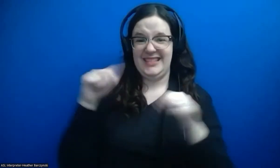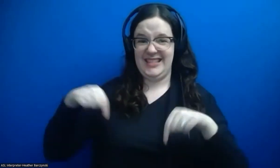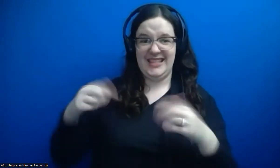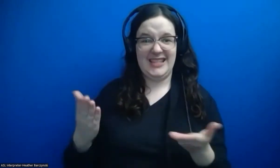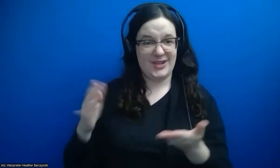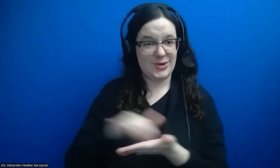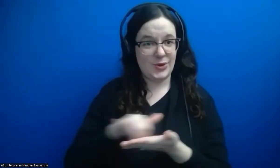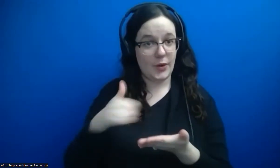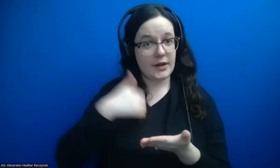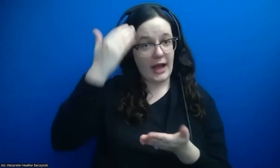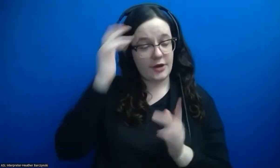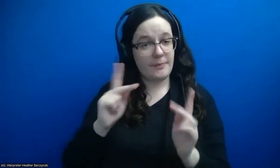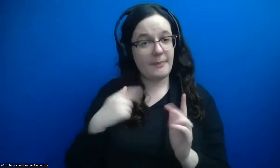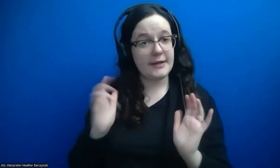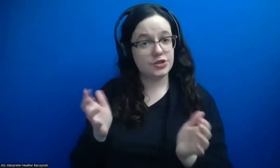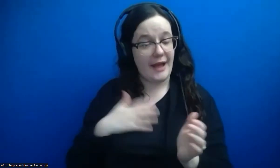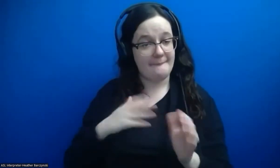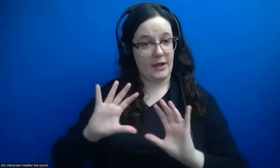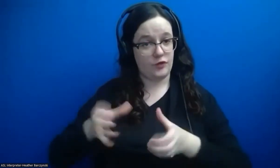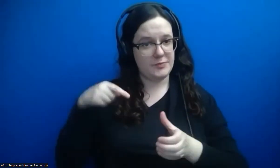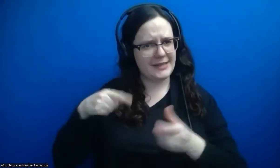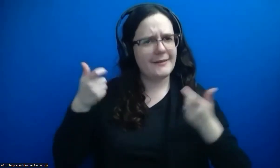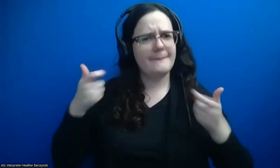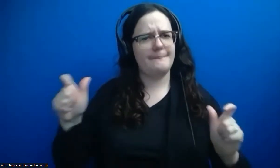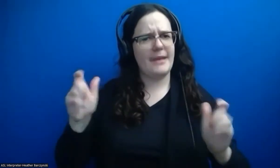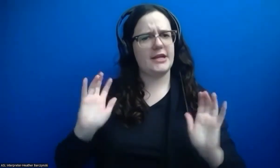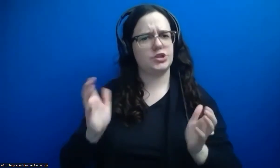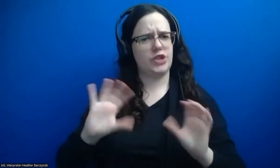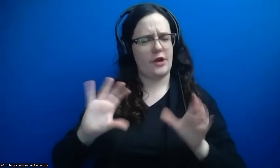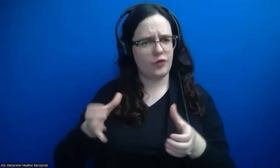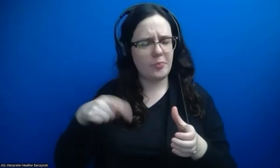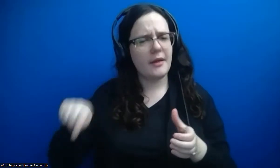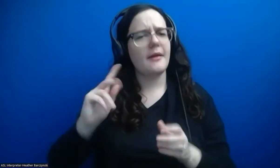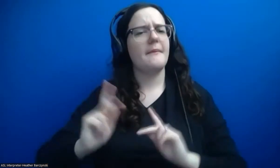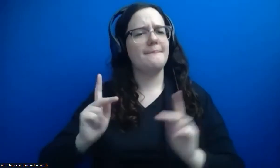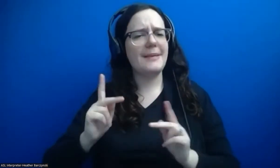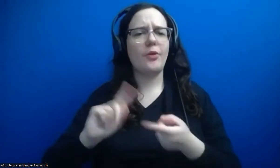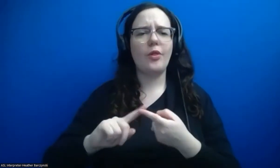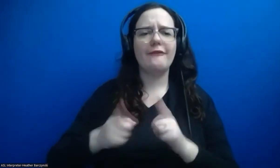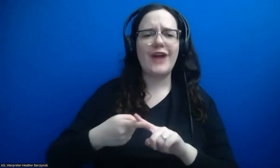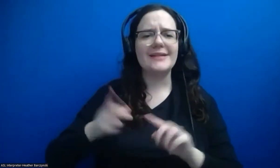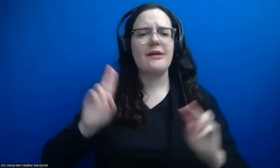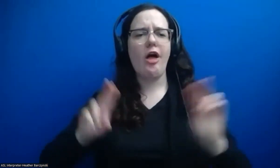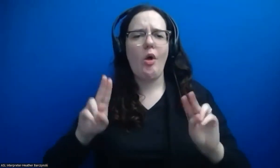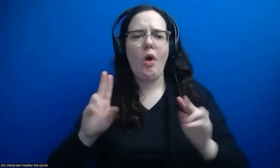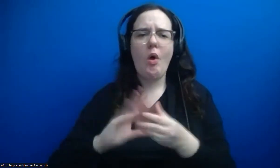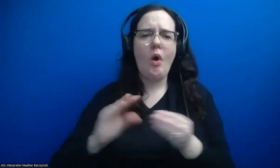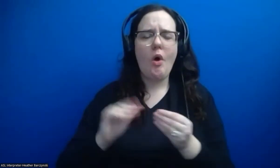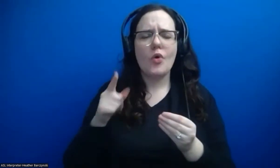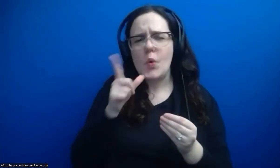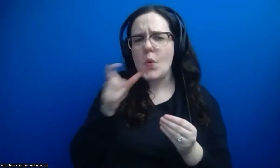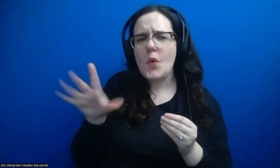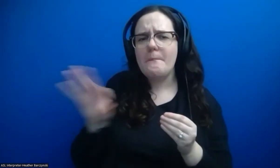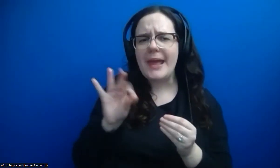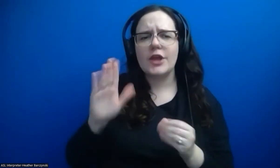my groups, there's large chat groups. A lot of people are talking, with their friends about their picks in the daily fantasy, and there's stuff all